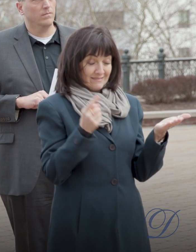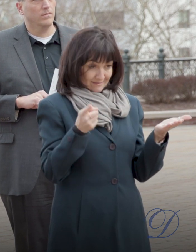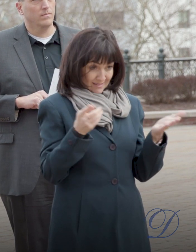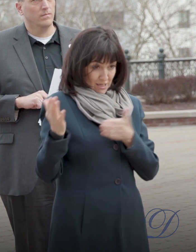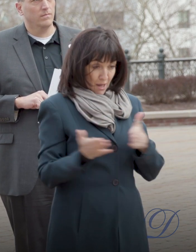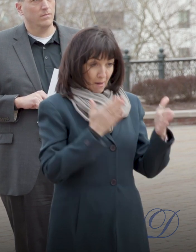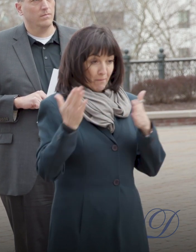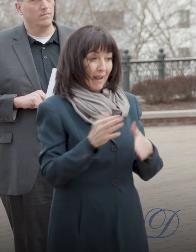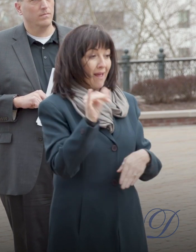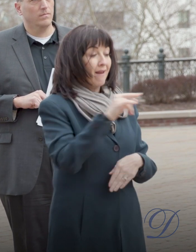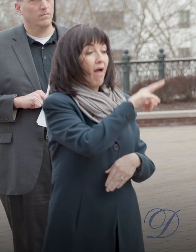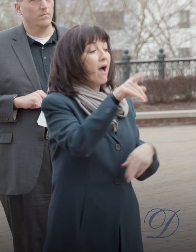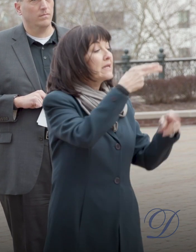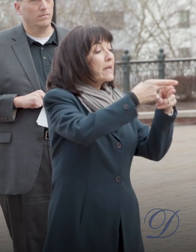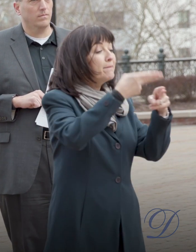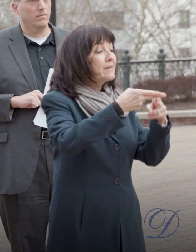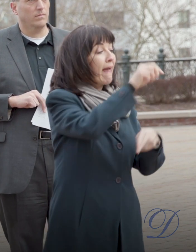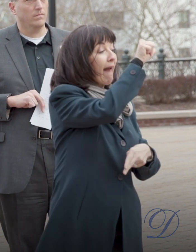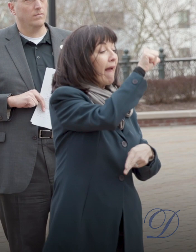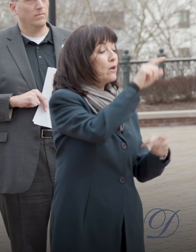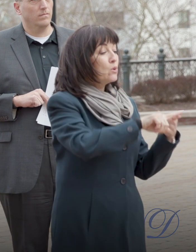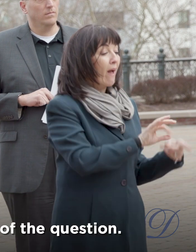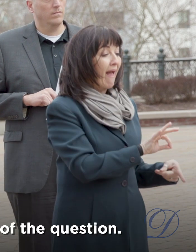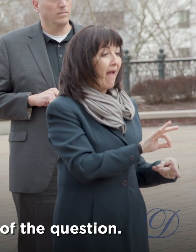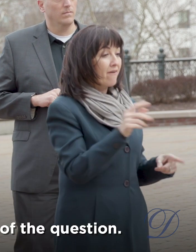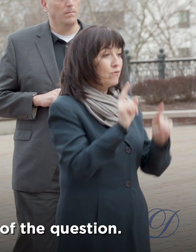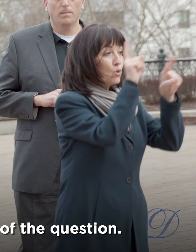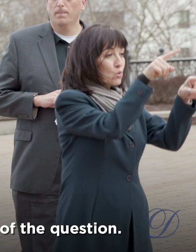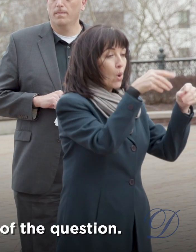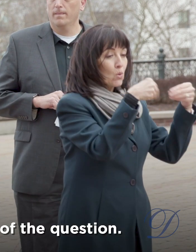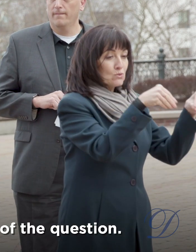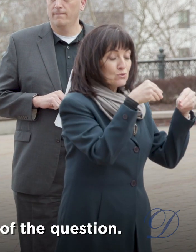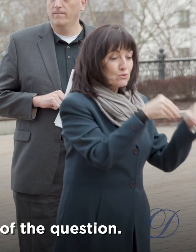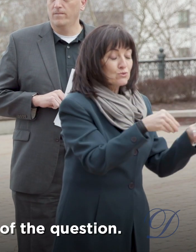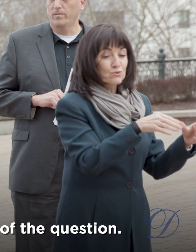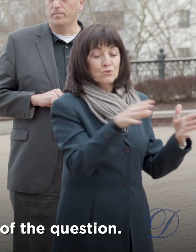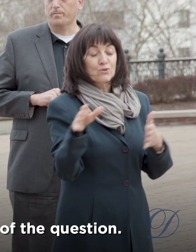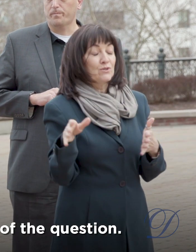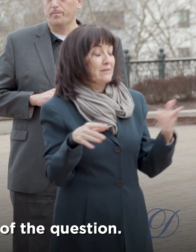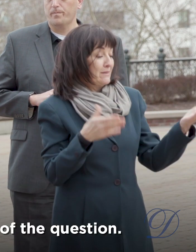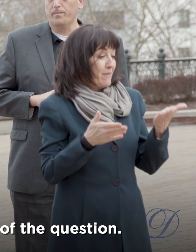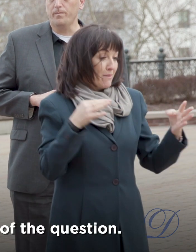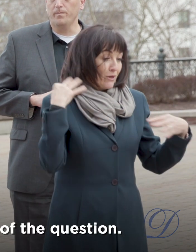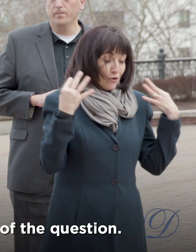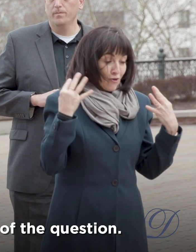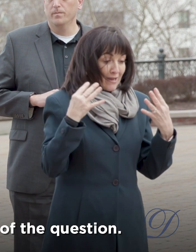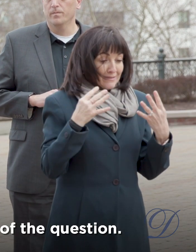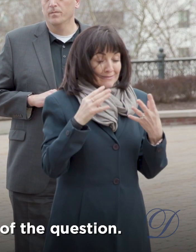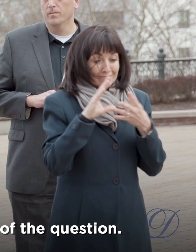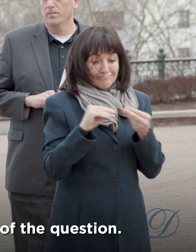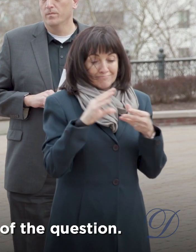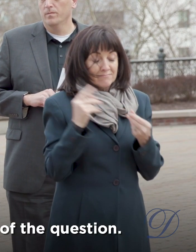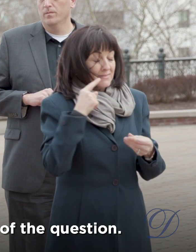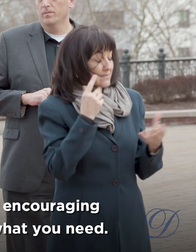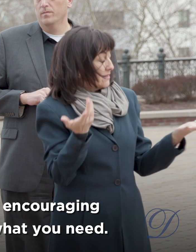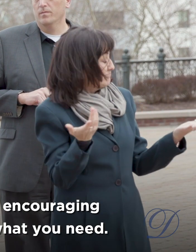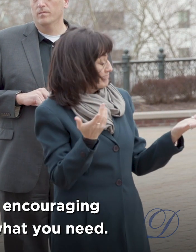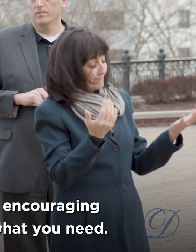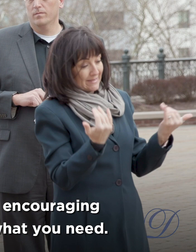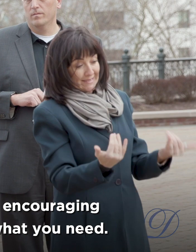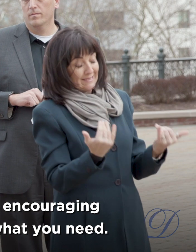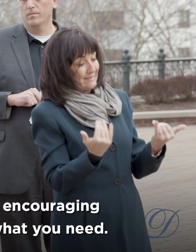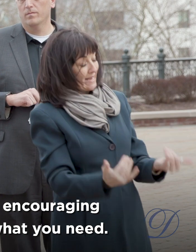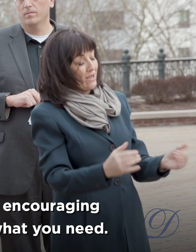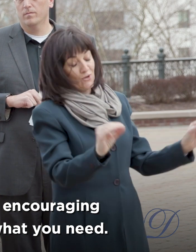mean, I know that sounds crazy, but there's nothing on the shelves in a lot of stores. Look, nothing sounds crazy or out of the question at